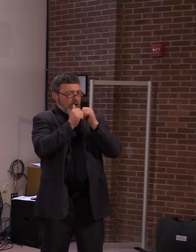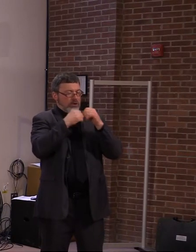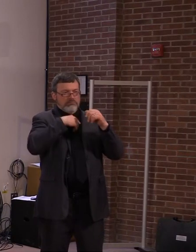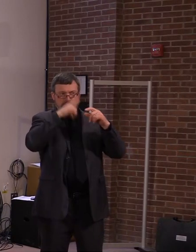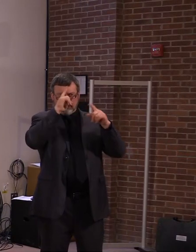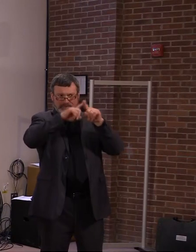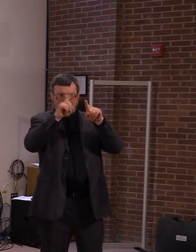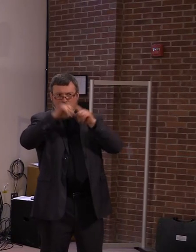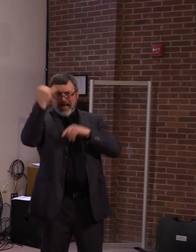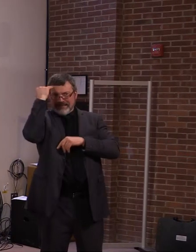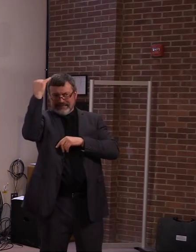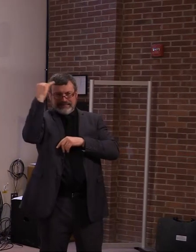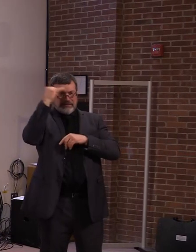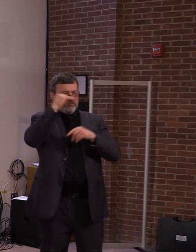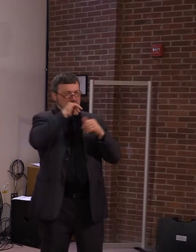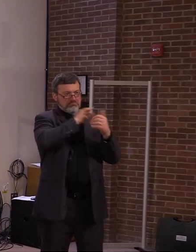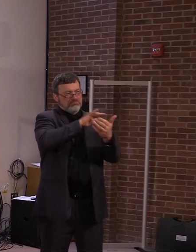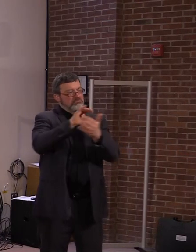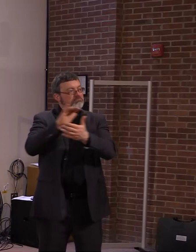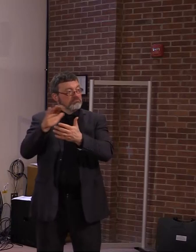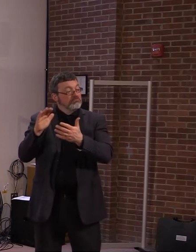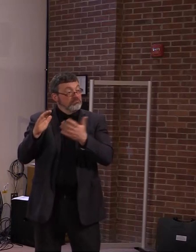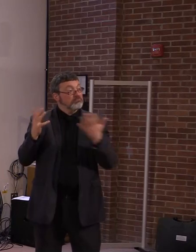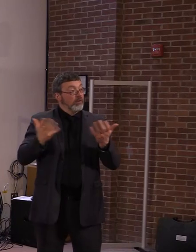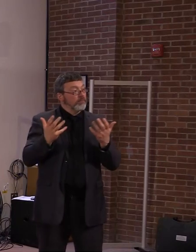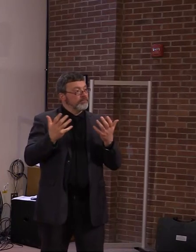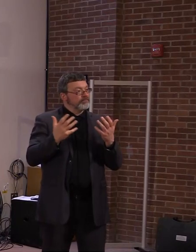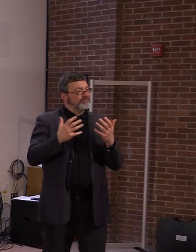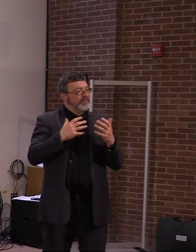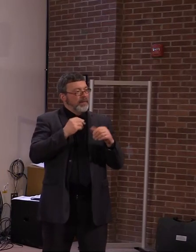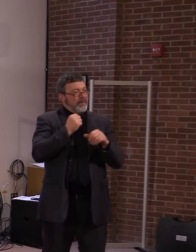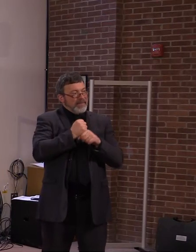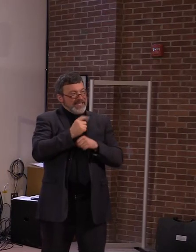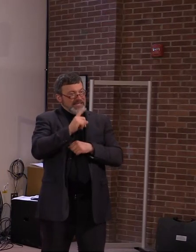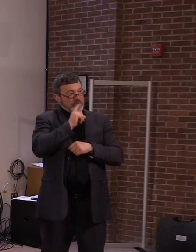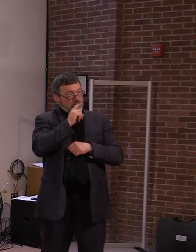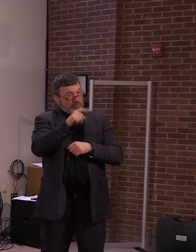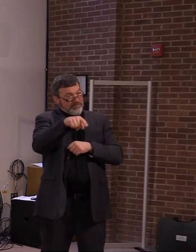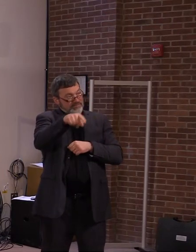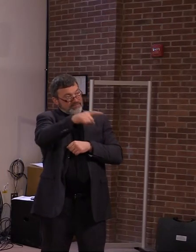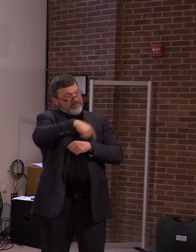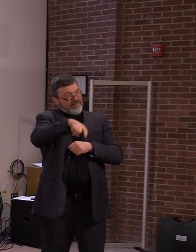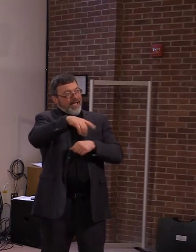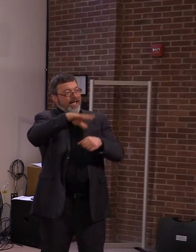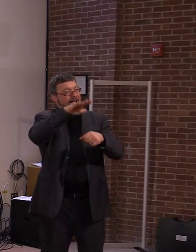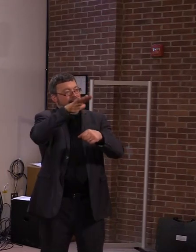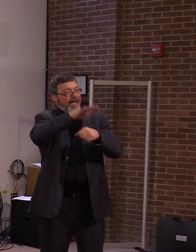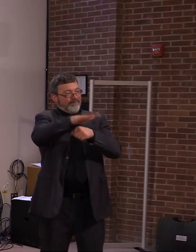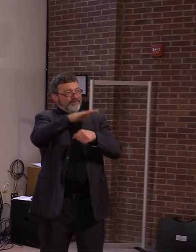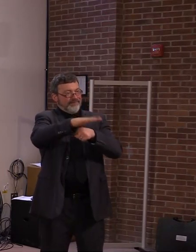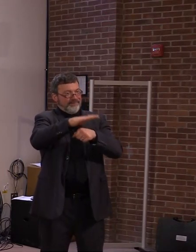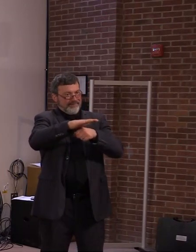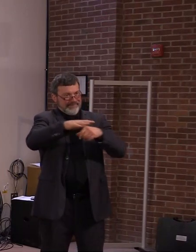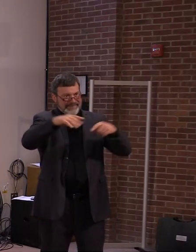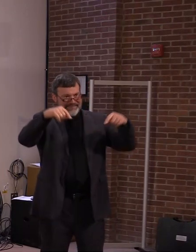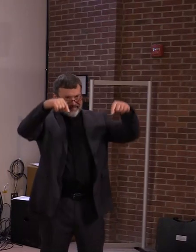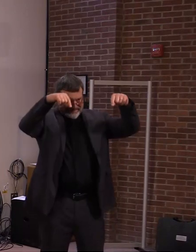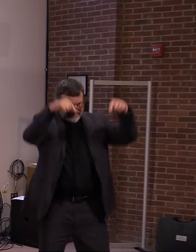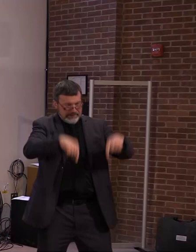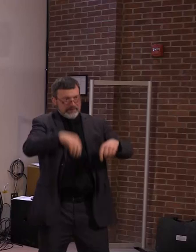that we do have enough workforce into the state. And one of the ways that I've talked about